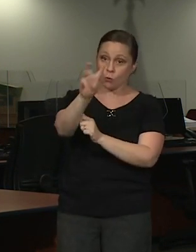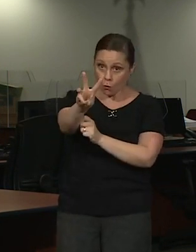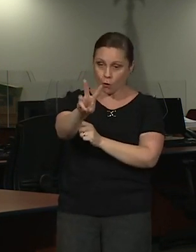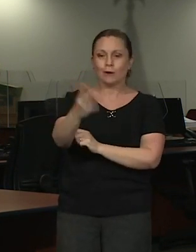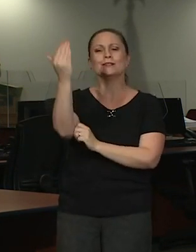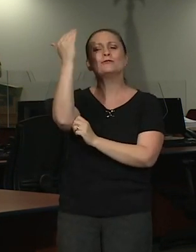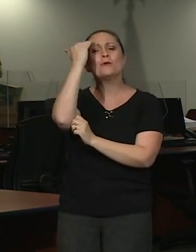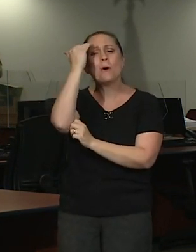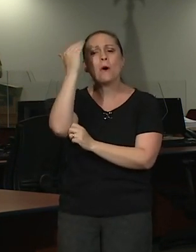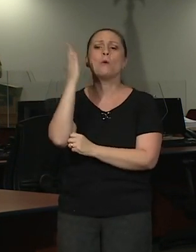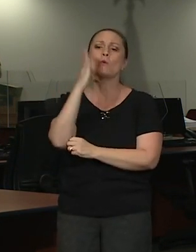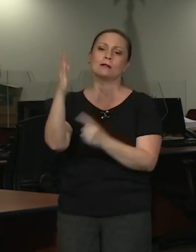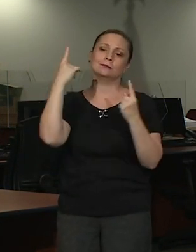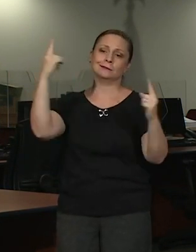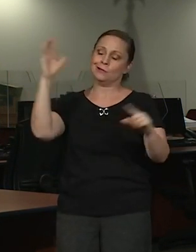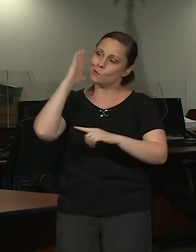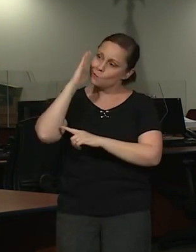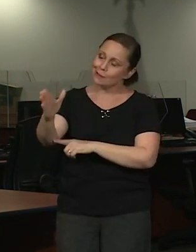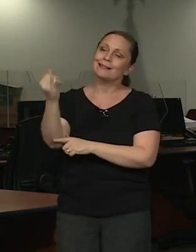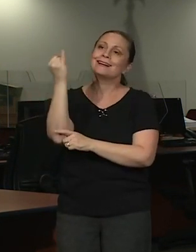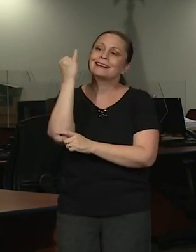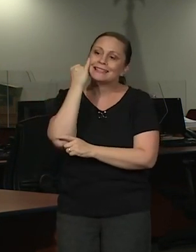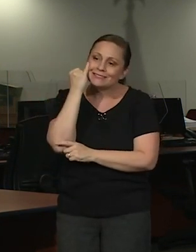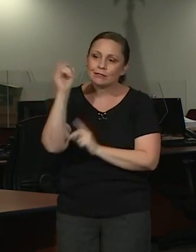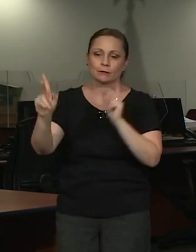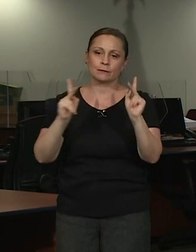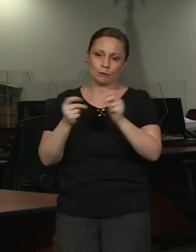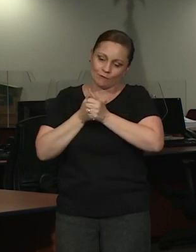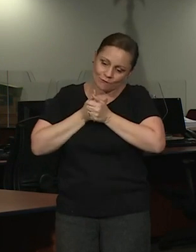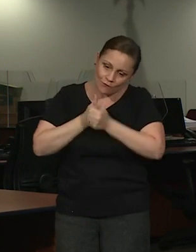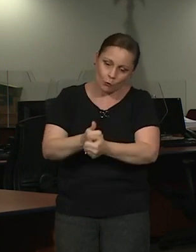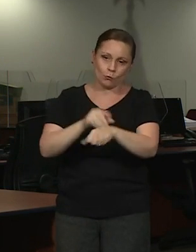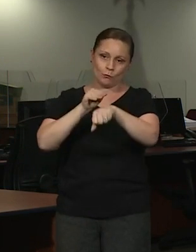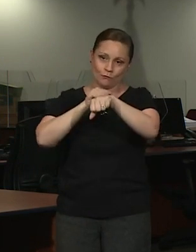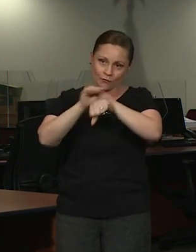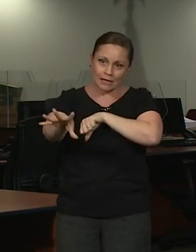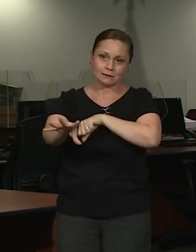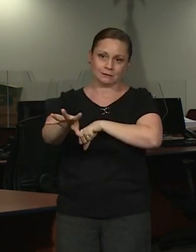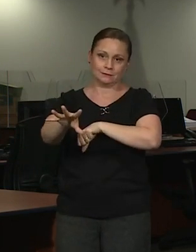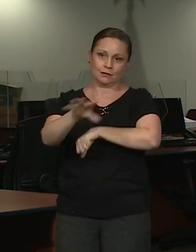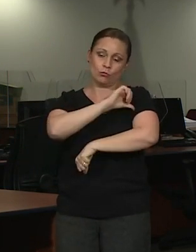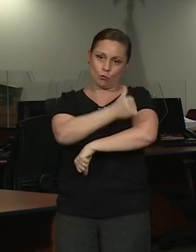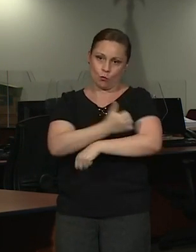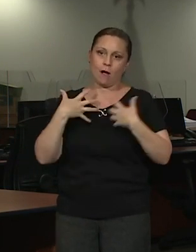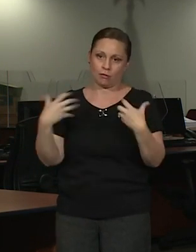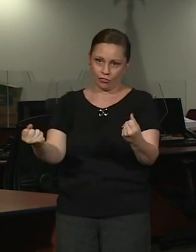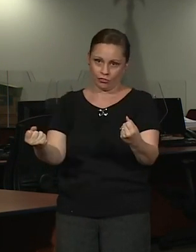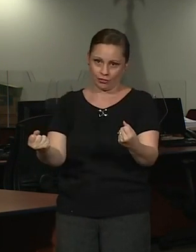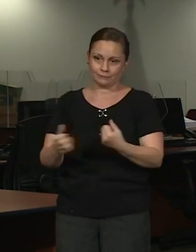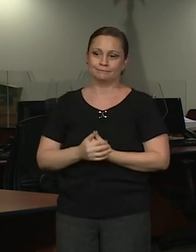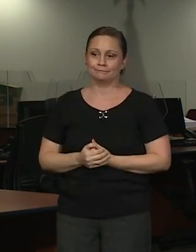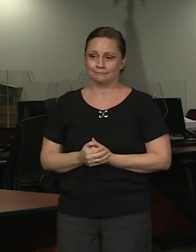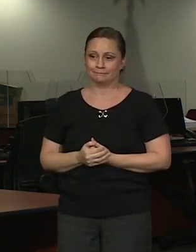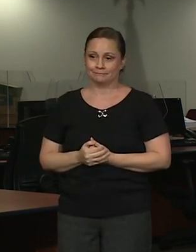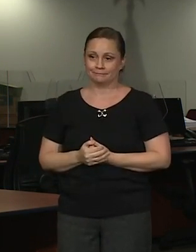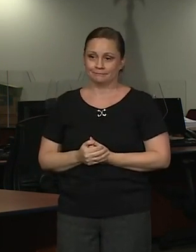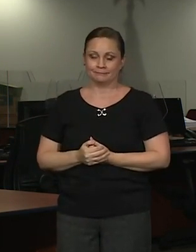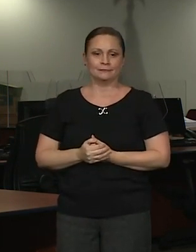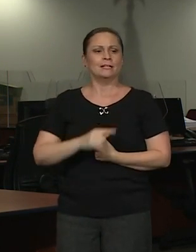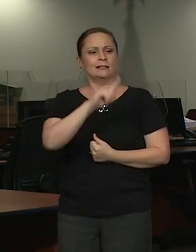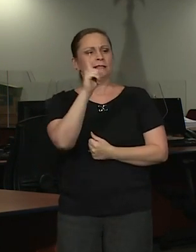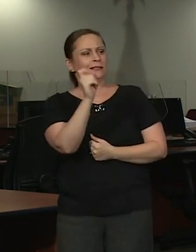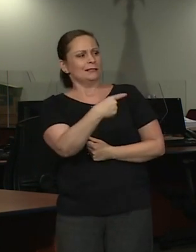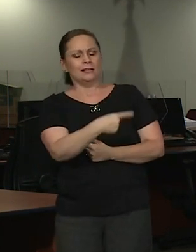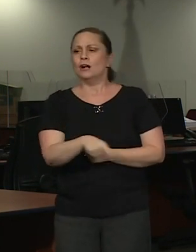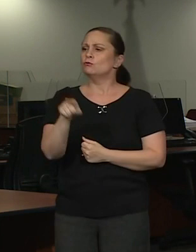take advantage of it and follow the advice and recommendation of the health authorities. You said that cities need to take care not to